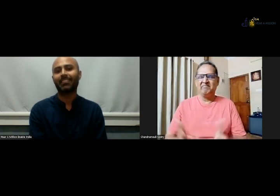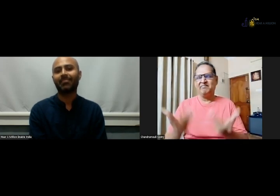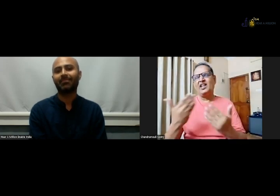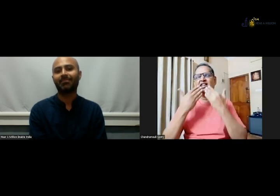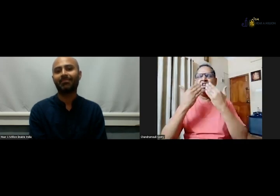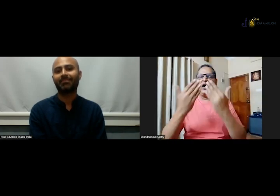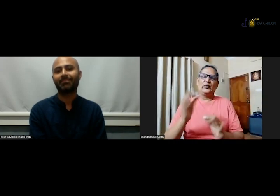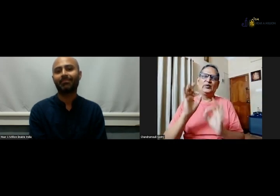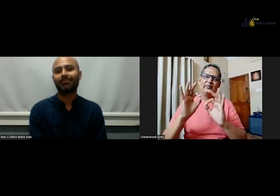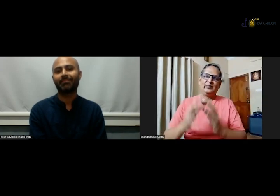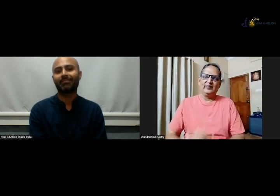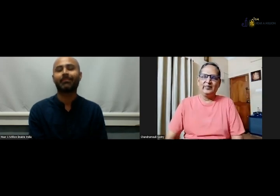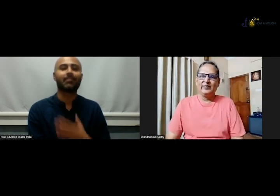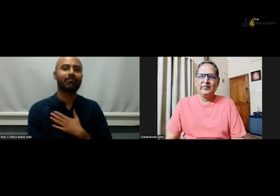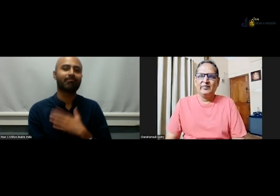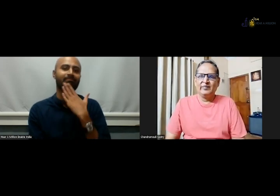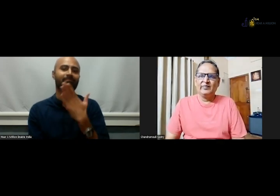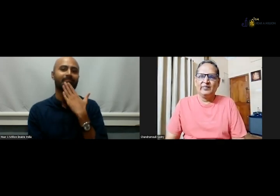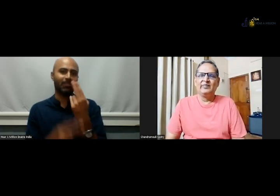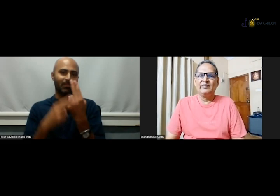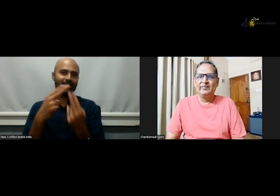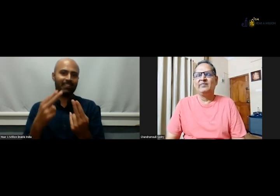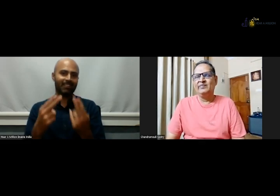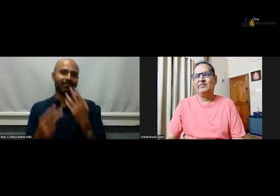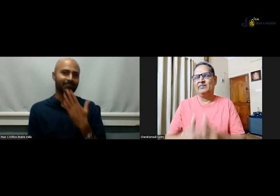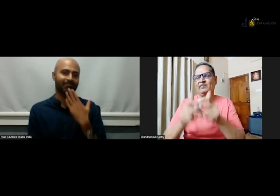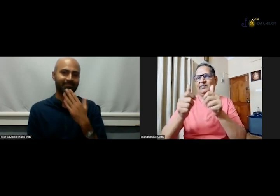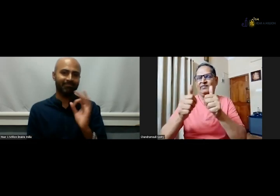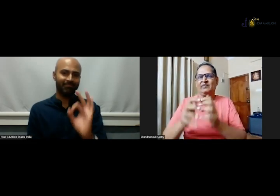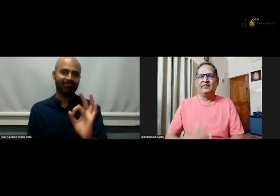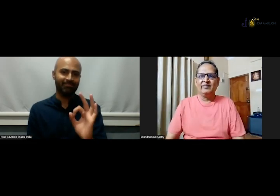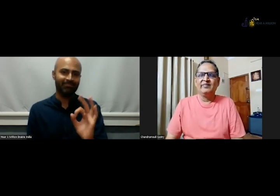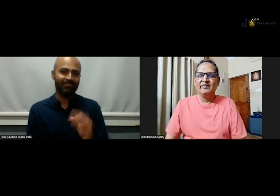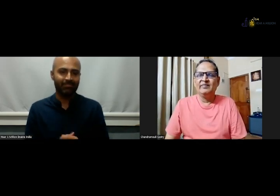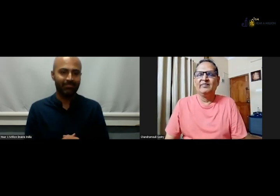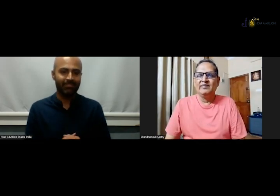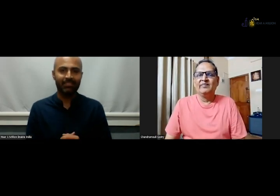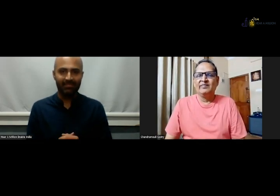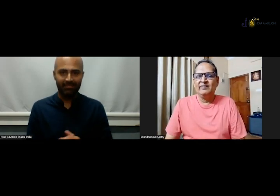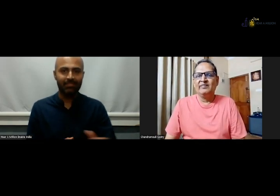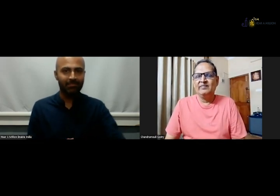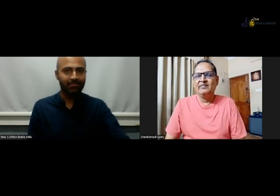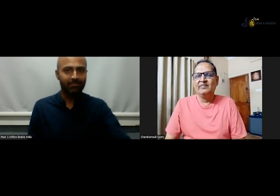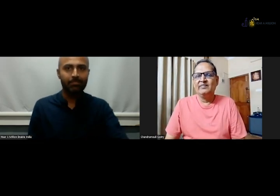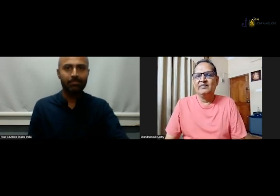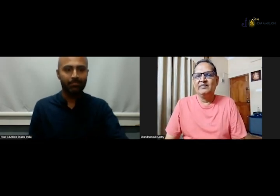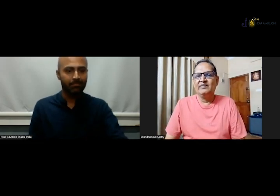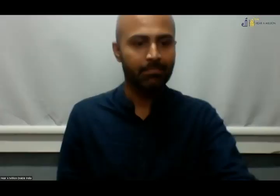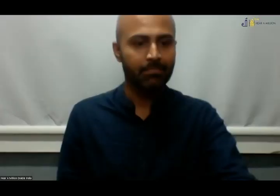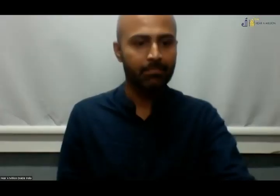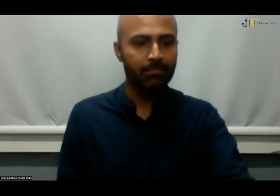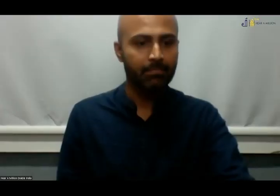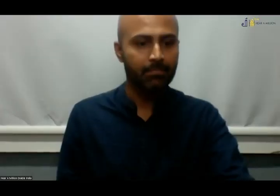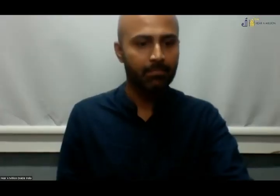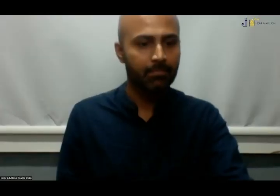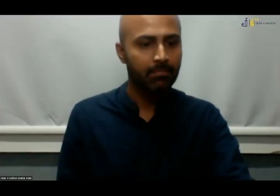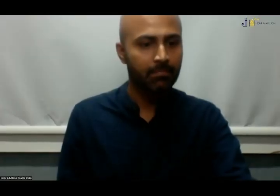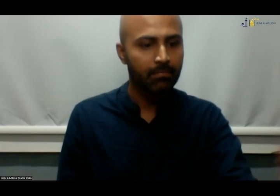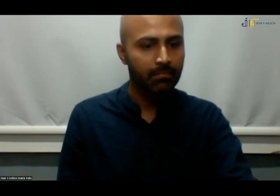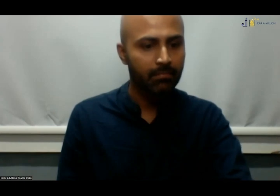huge loss. It makes me really sad. Yeah, that's all from my side.